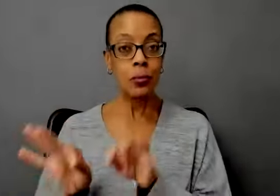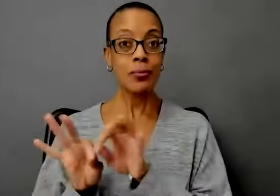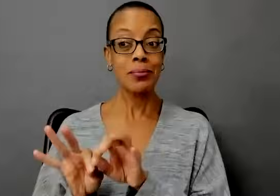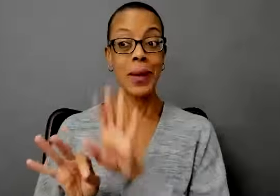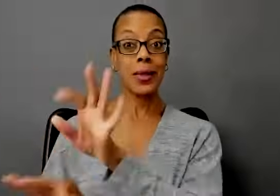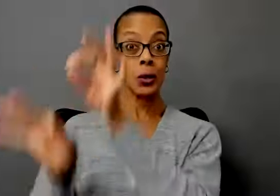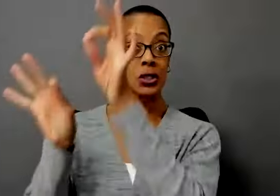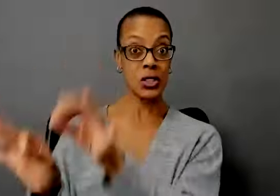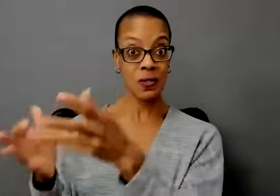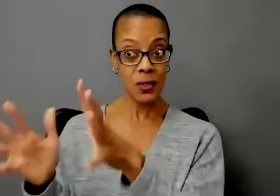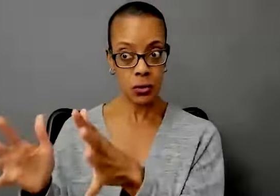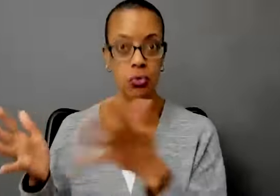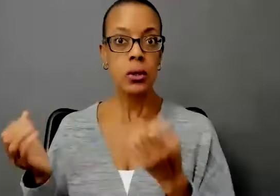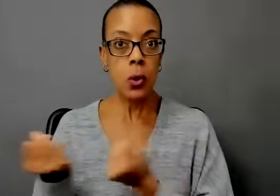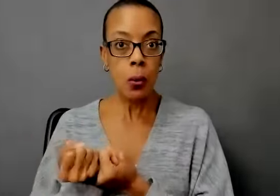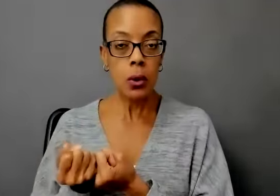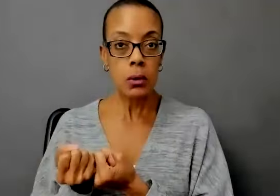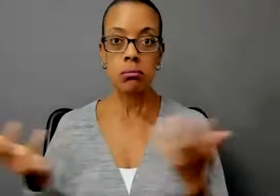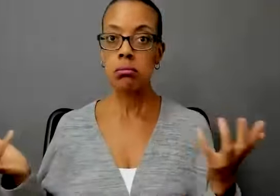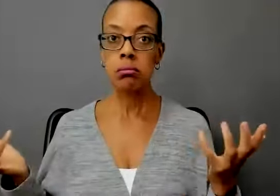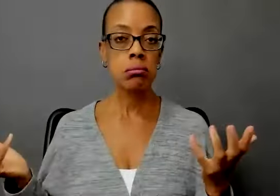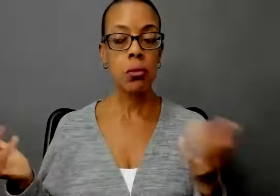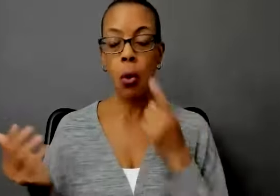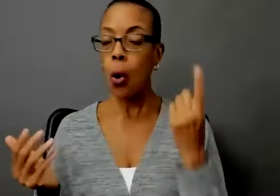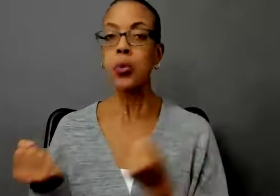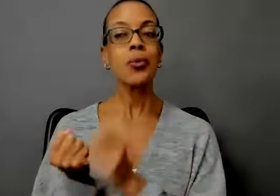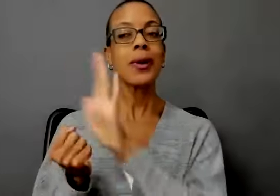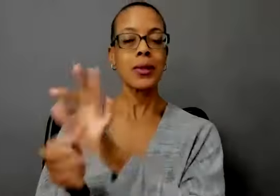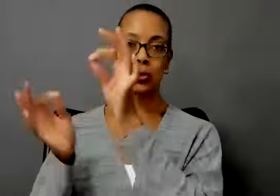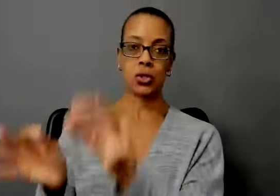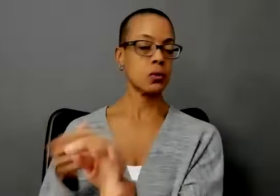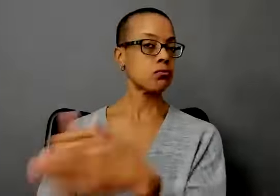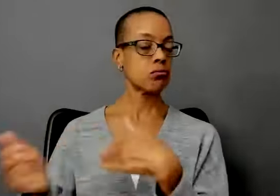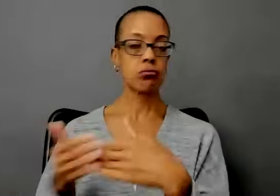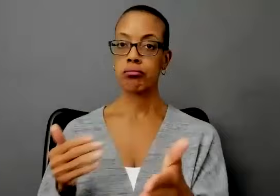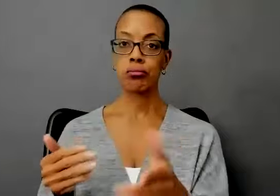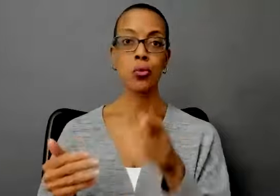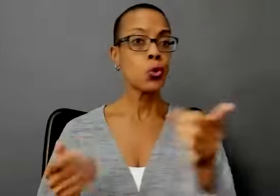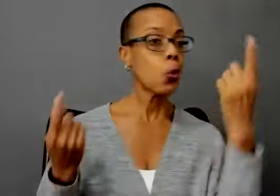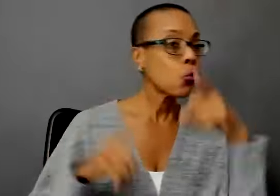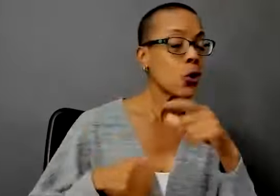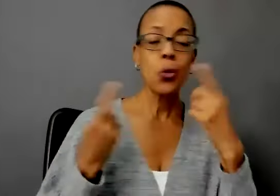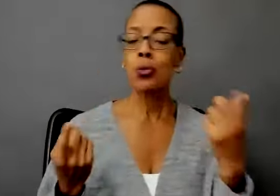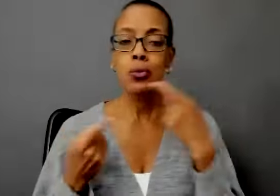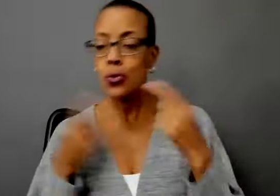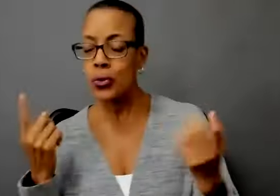decision, support them. Always support them in the decision that they make, no matter what. So, Morrell, do you want to add anything?